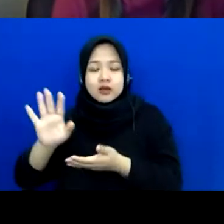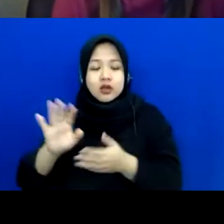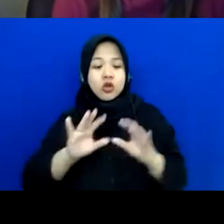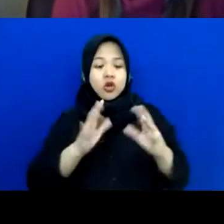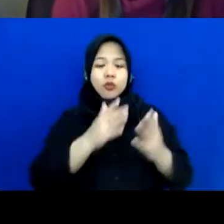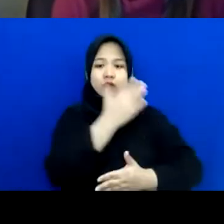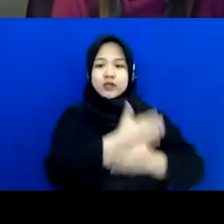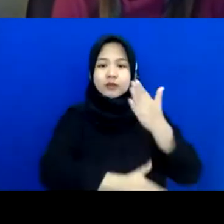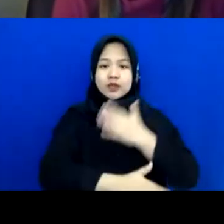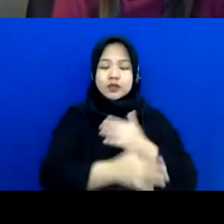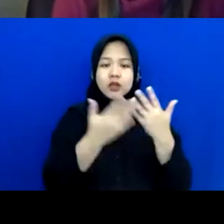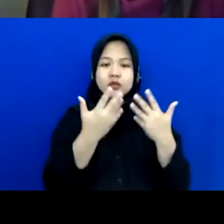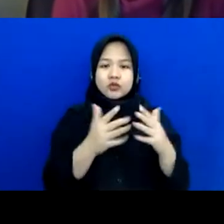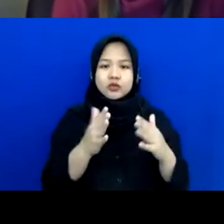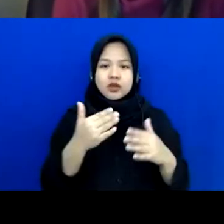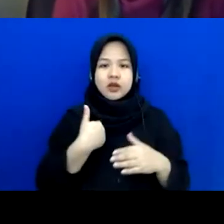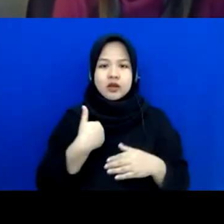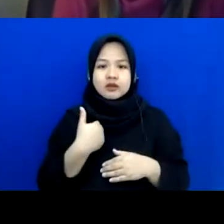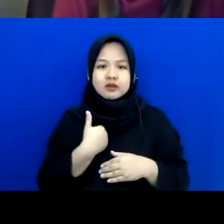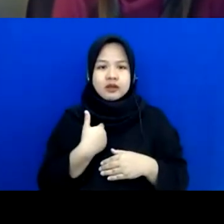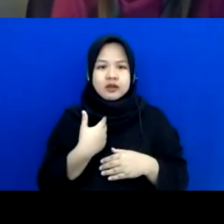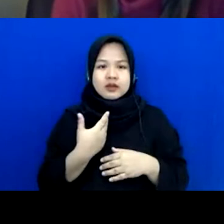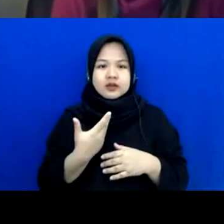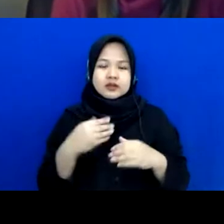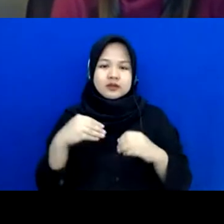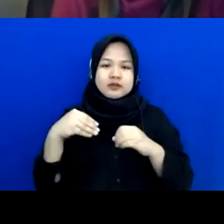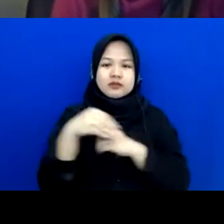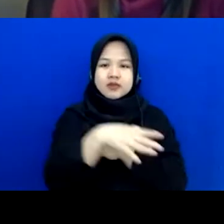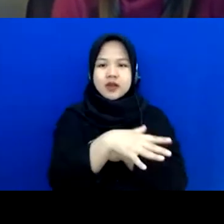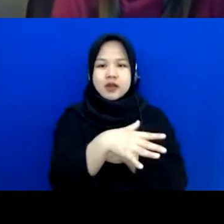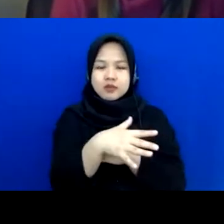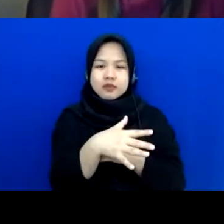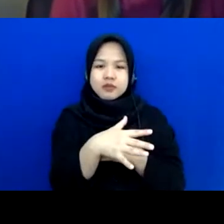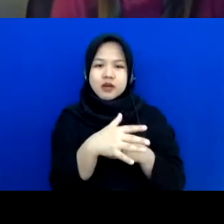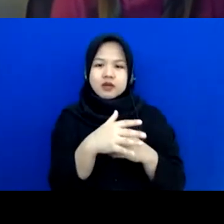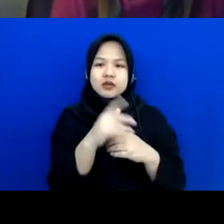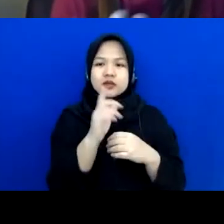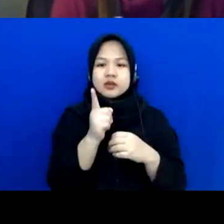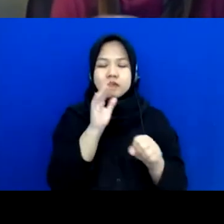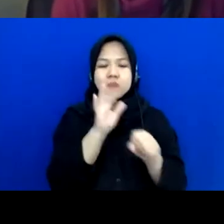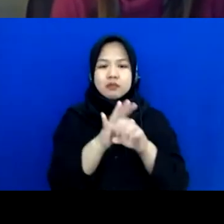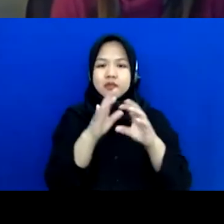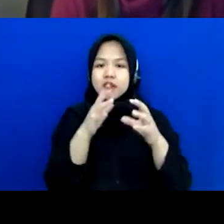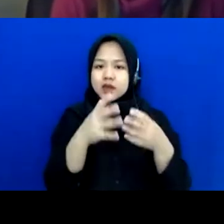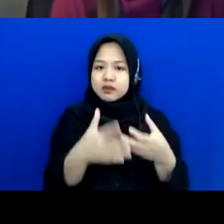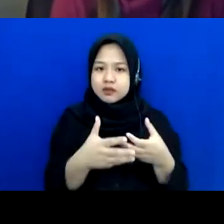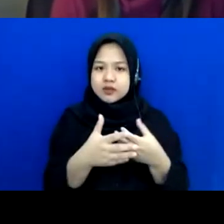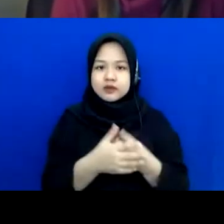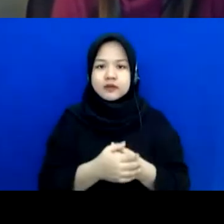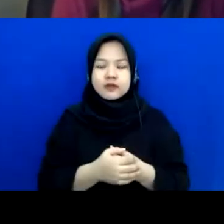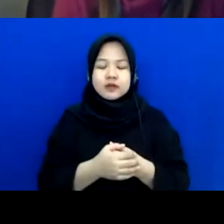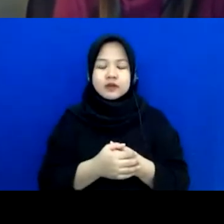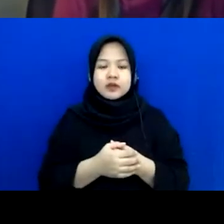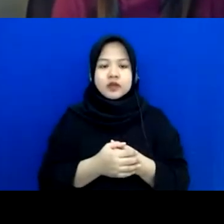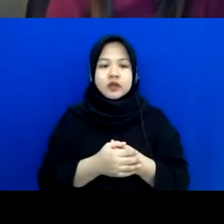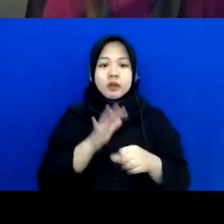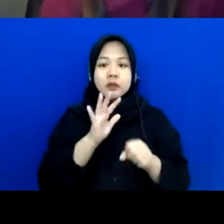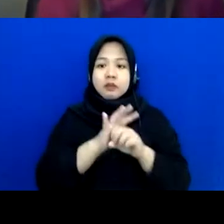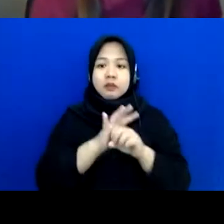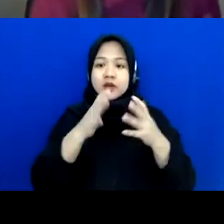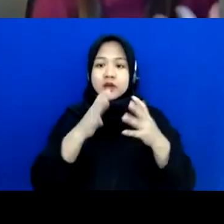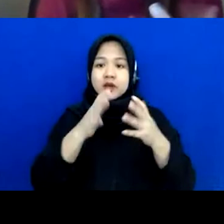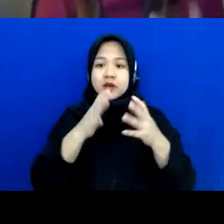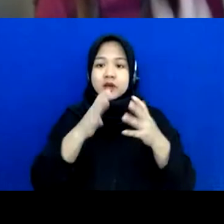been disproportionately affected by the COVID pandemic. And throughout the pandemic, persons with